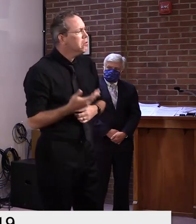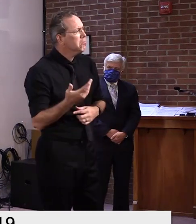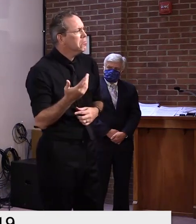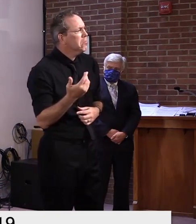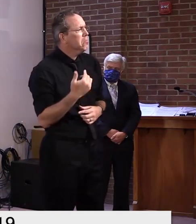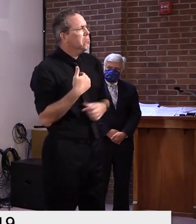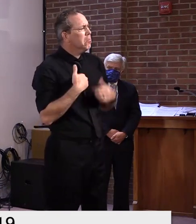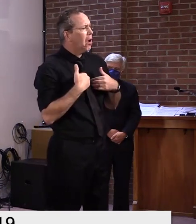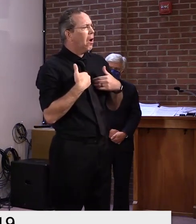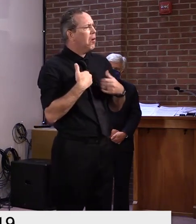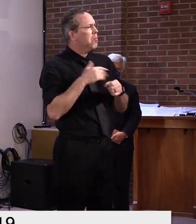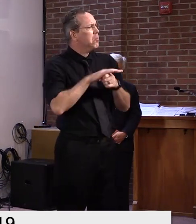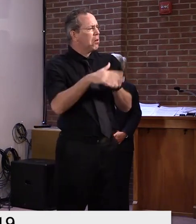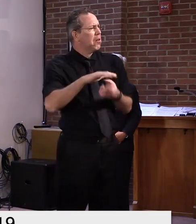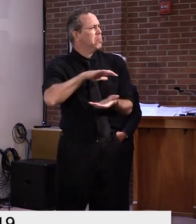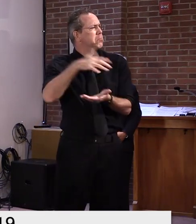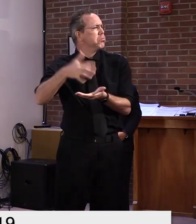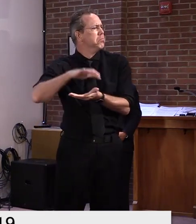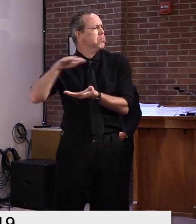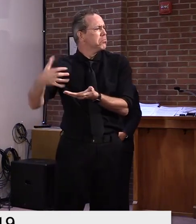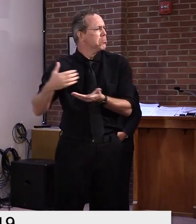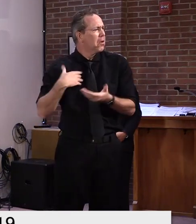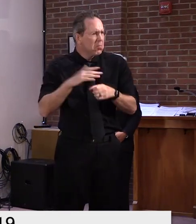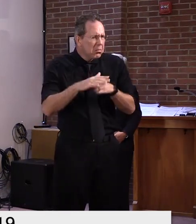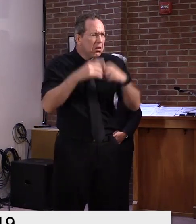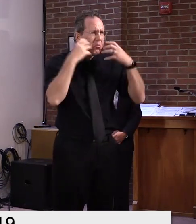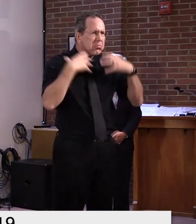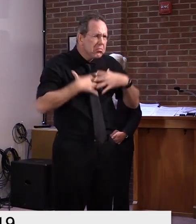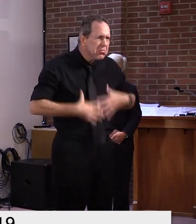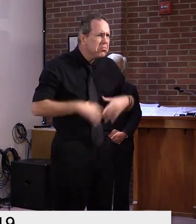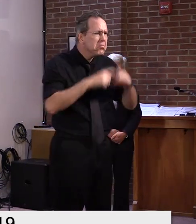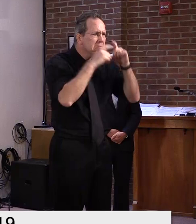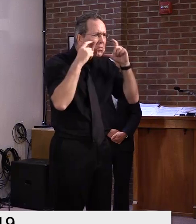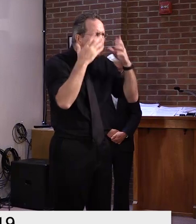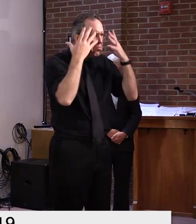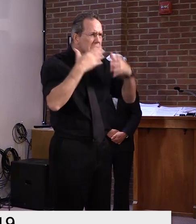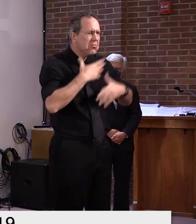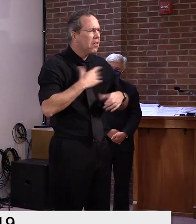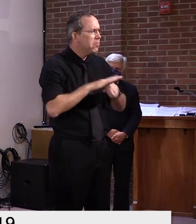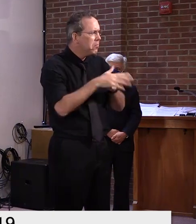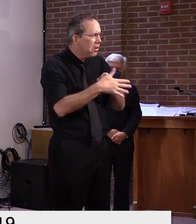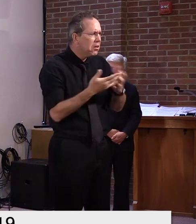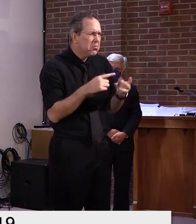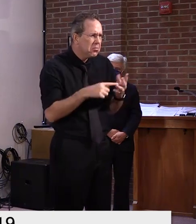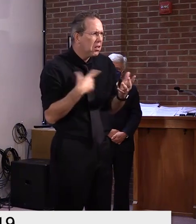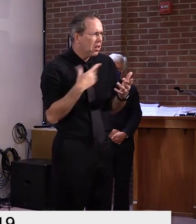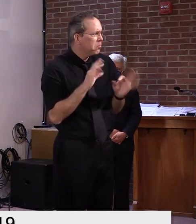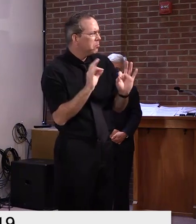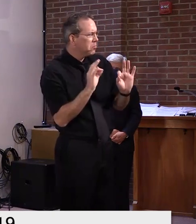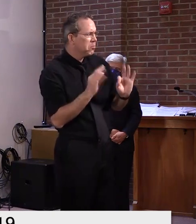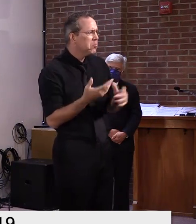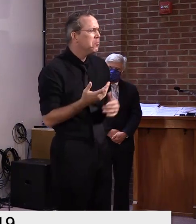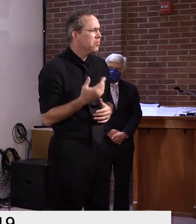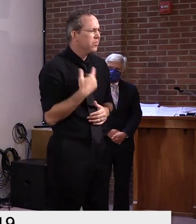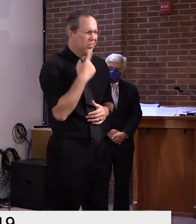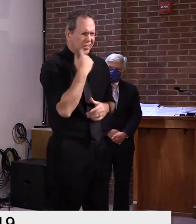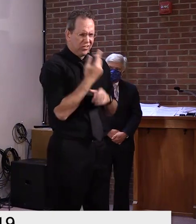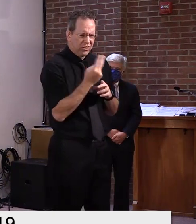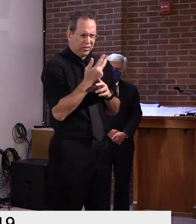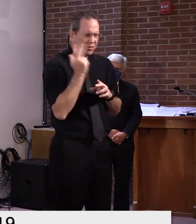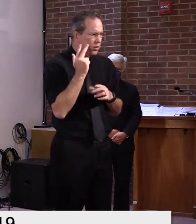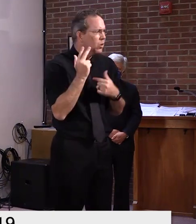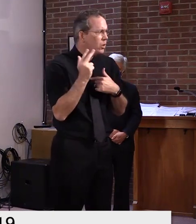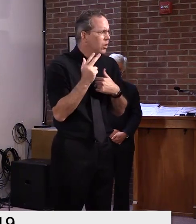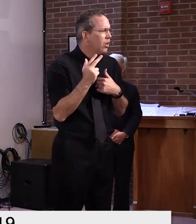been staying steady. We continue, I think I was asked this maybe 3 or 4 weeks ago, how much testing supplies we had